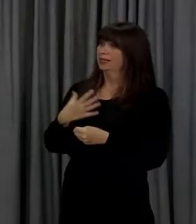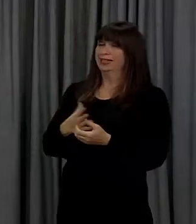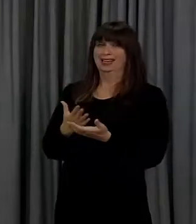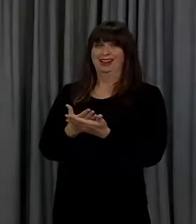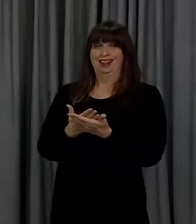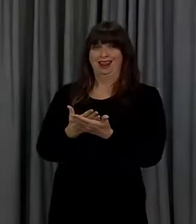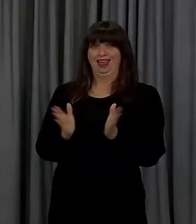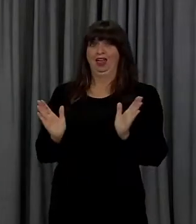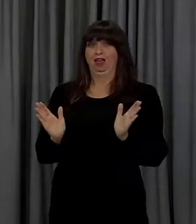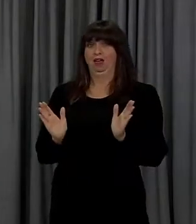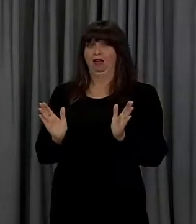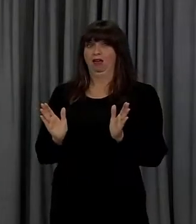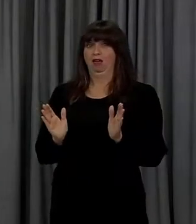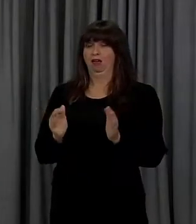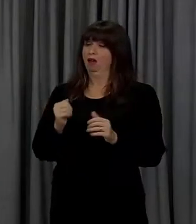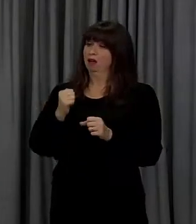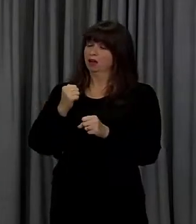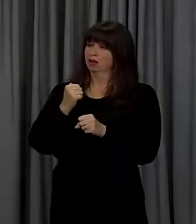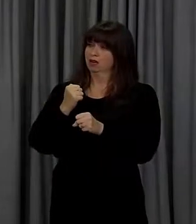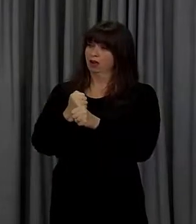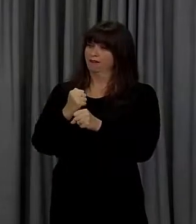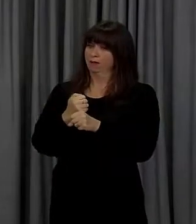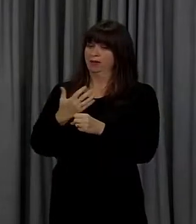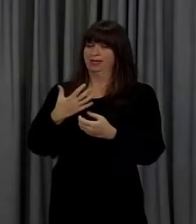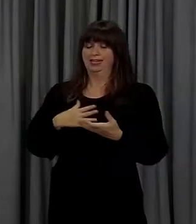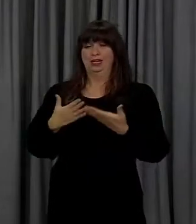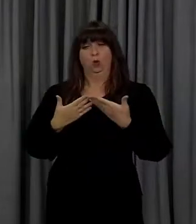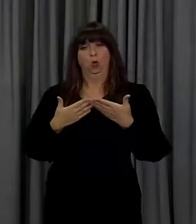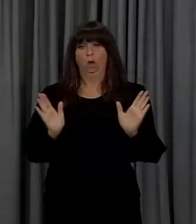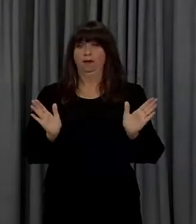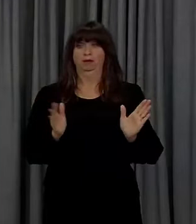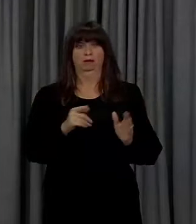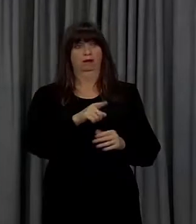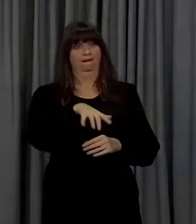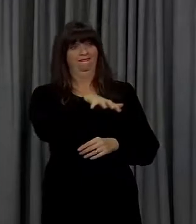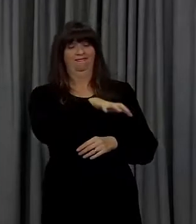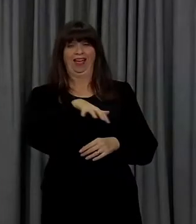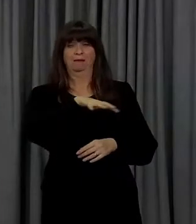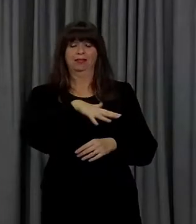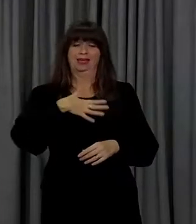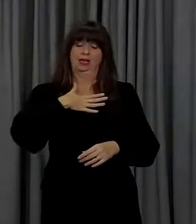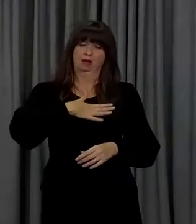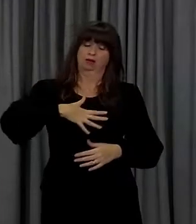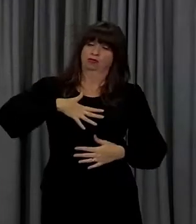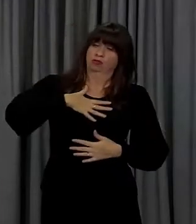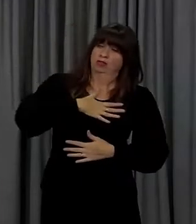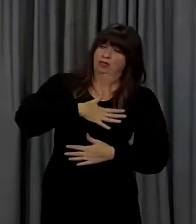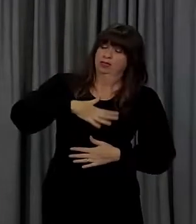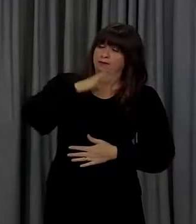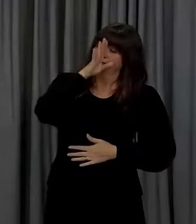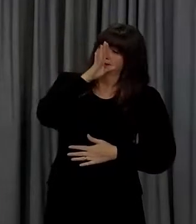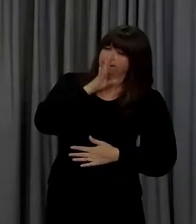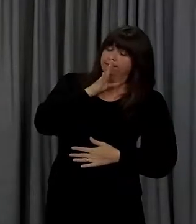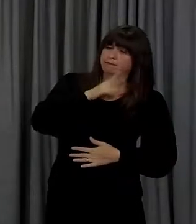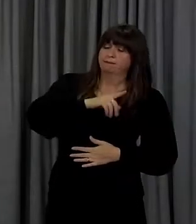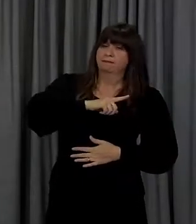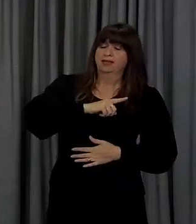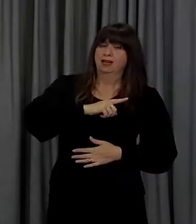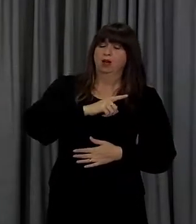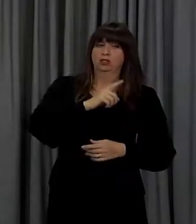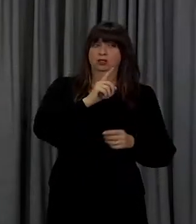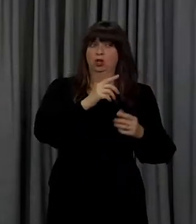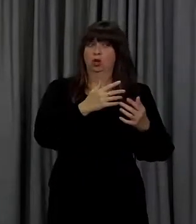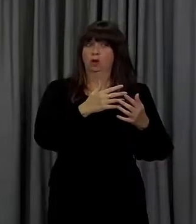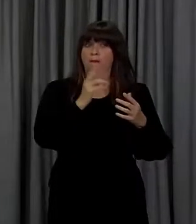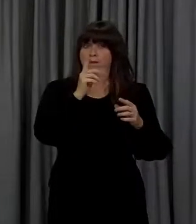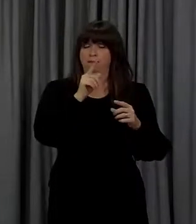and also answers are very important to the families, particularly of those who have lost loved ones to